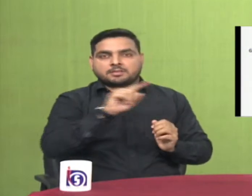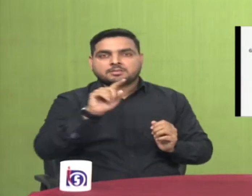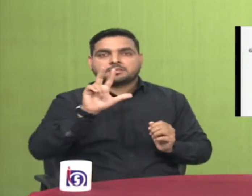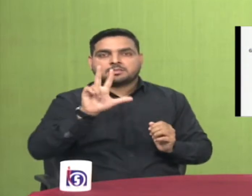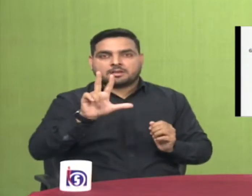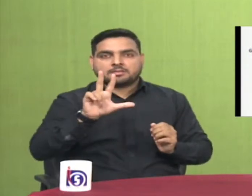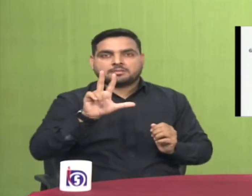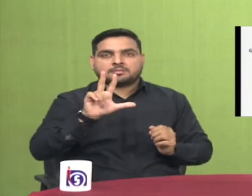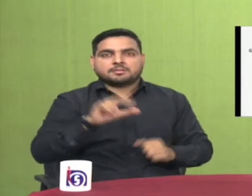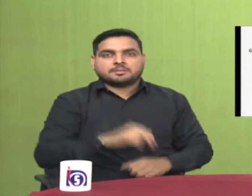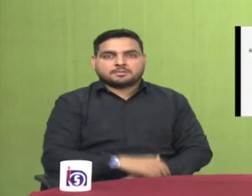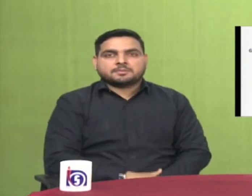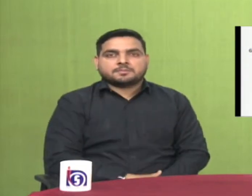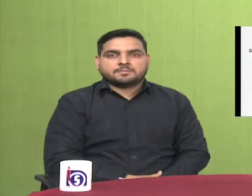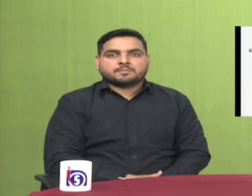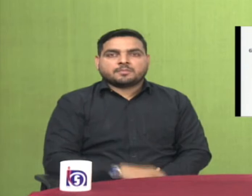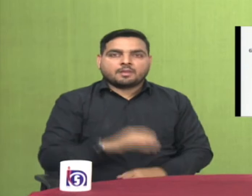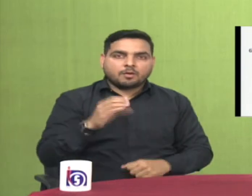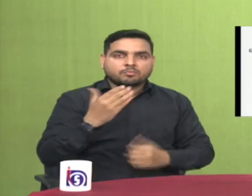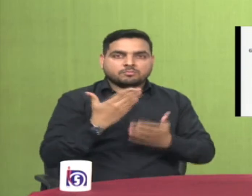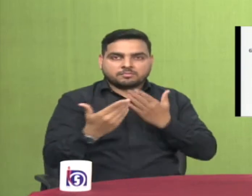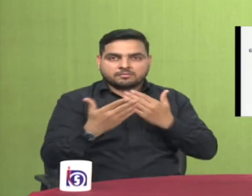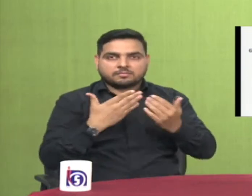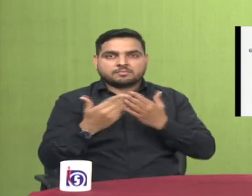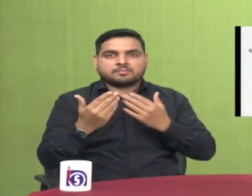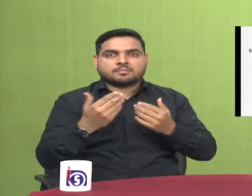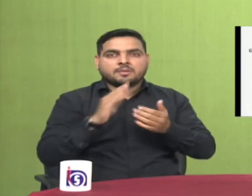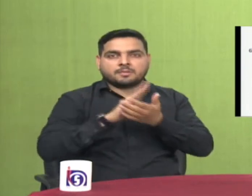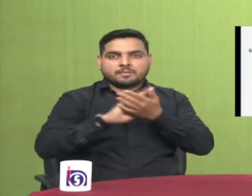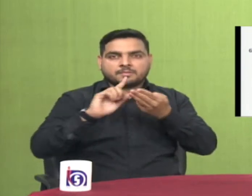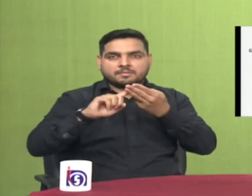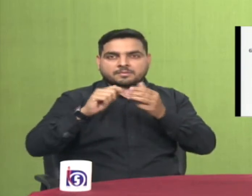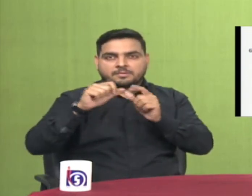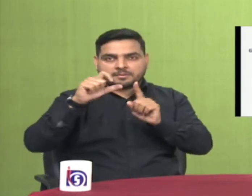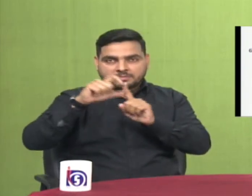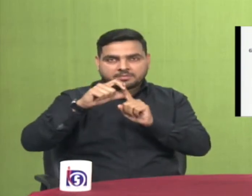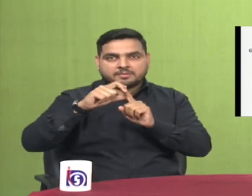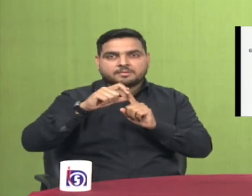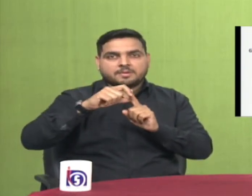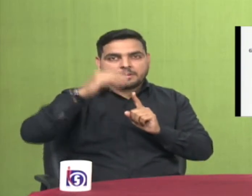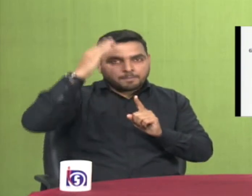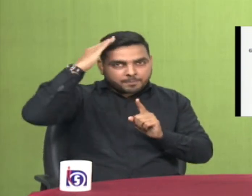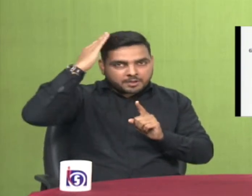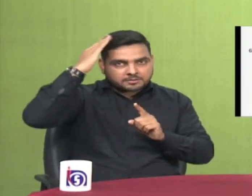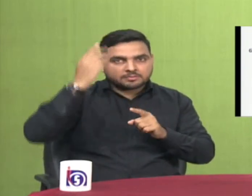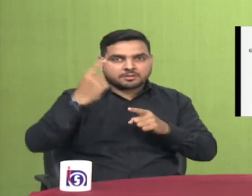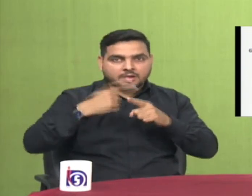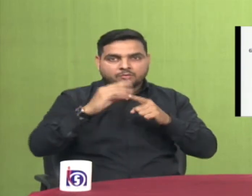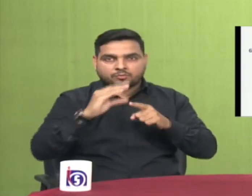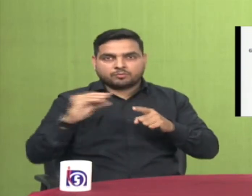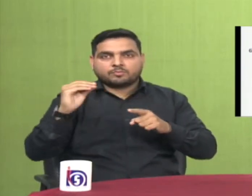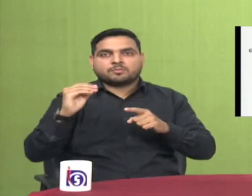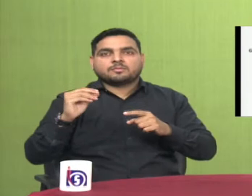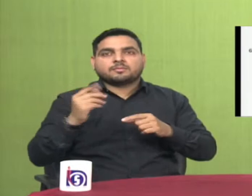6 to 8 months, where the baby can hold head and sit